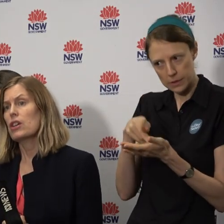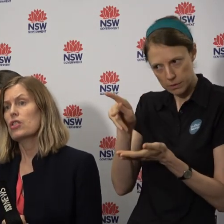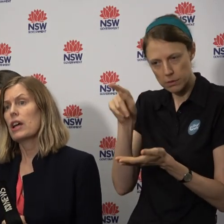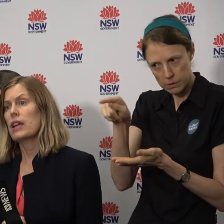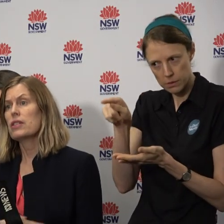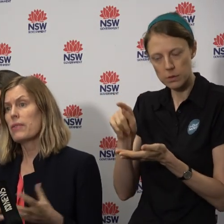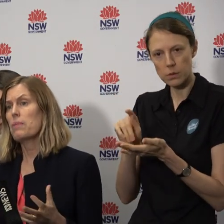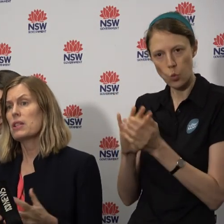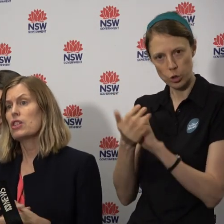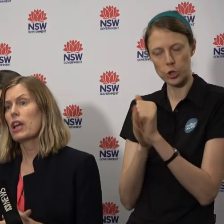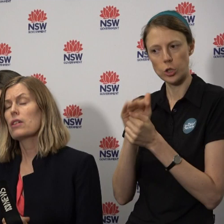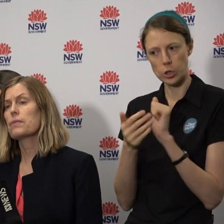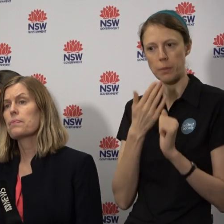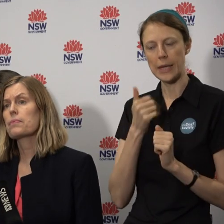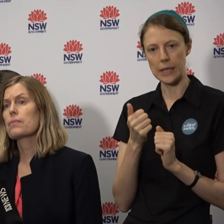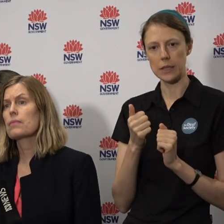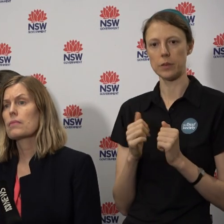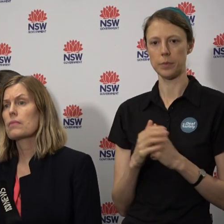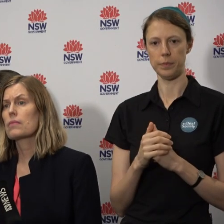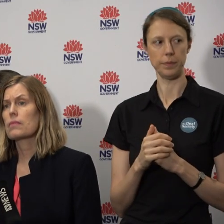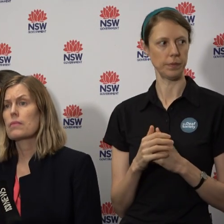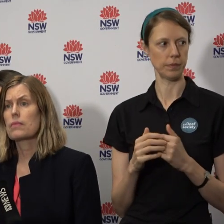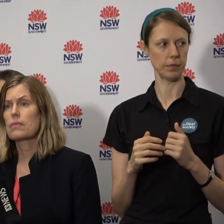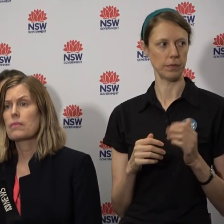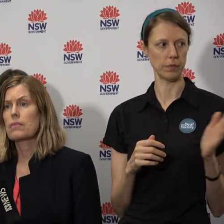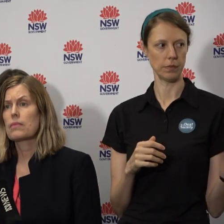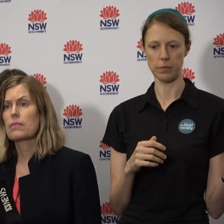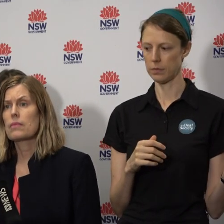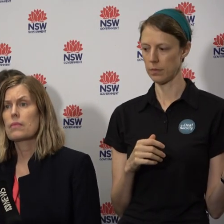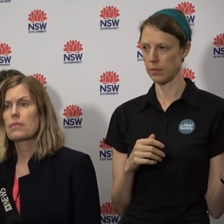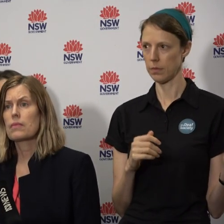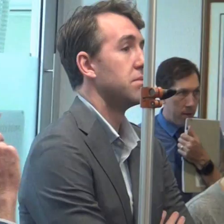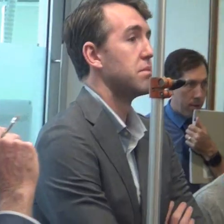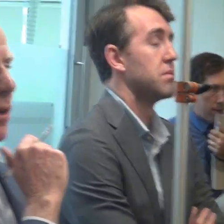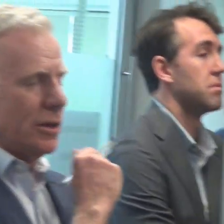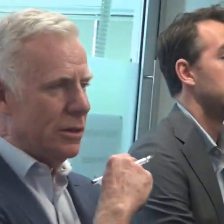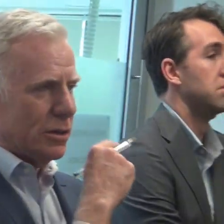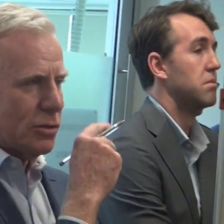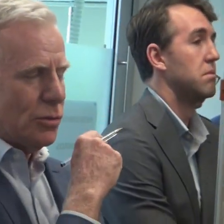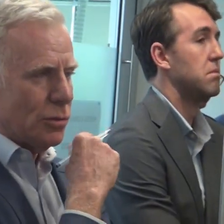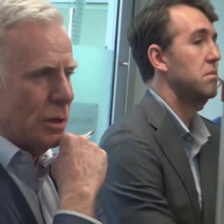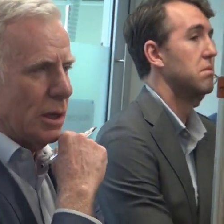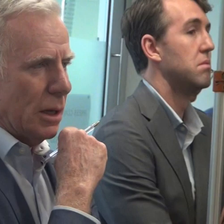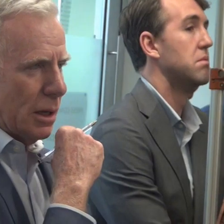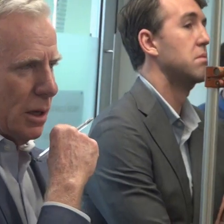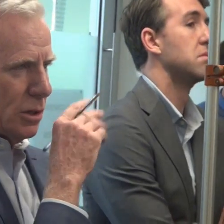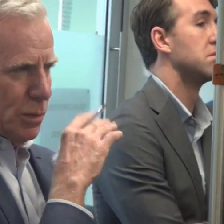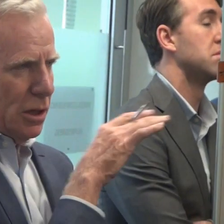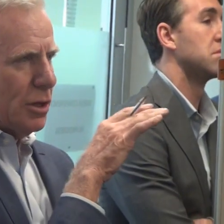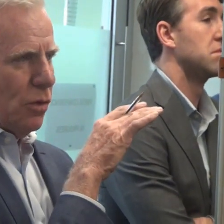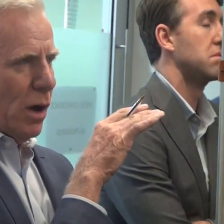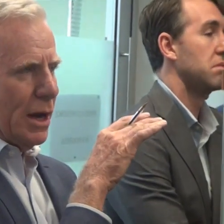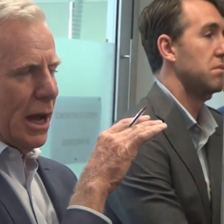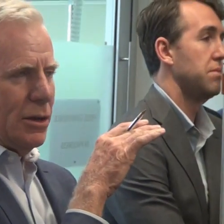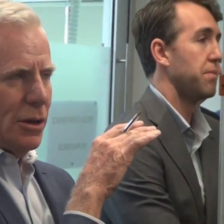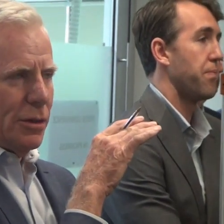take and get that message out. Are you satisfied that the school can just be